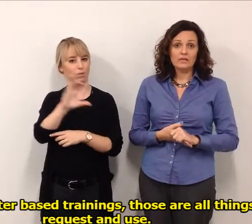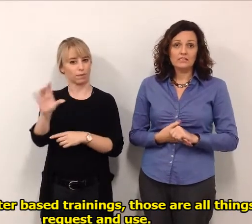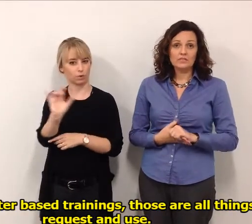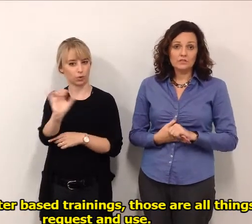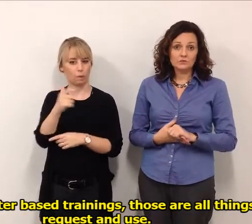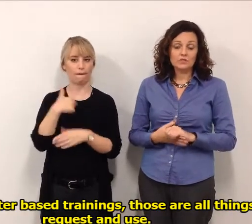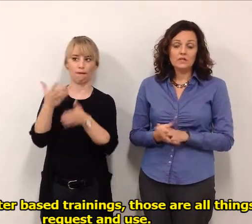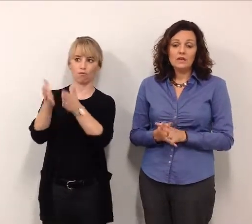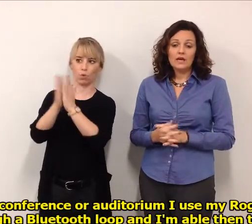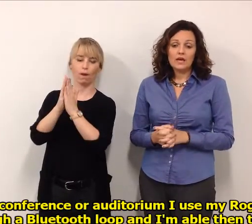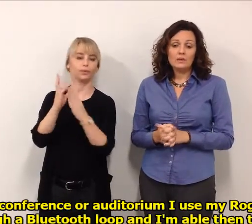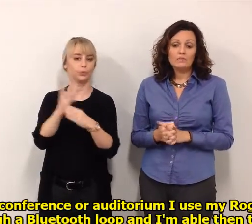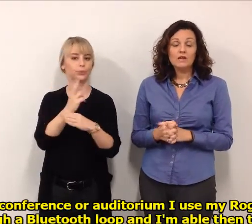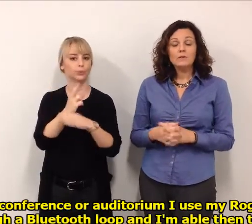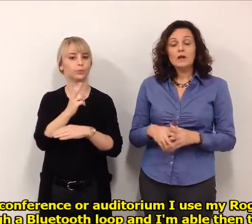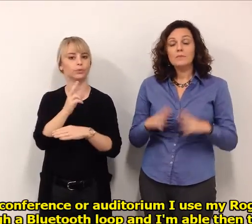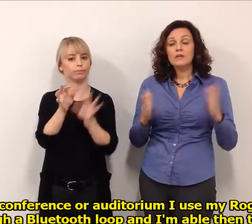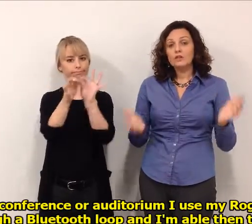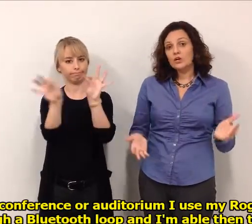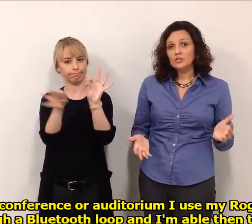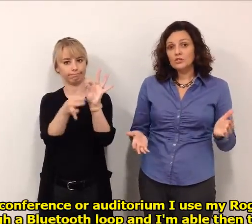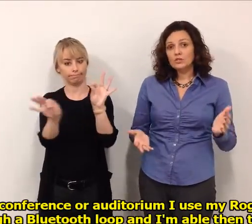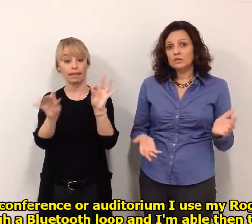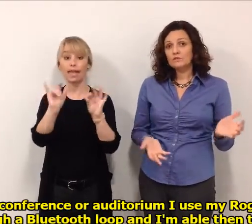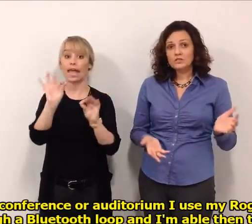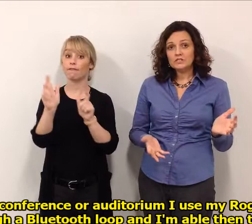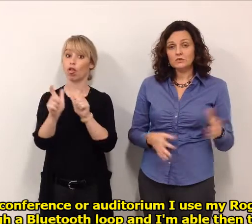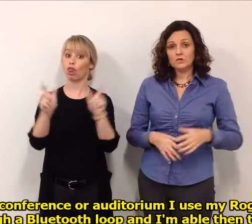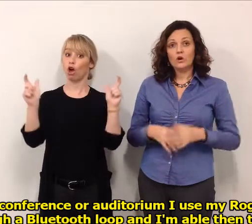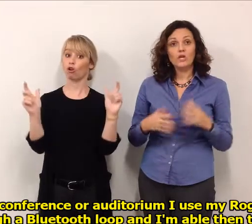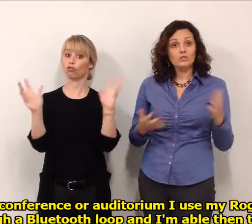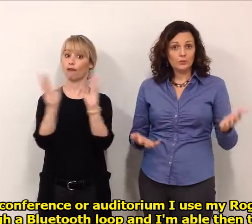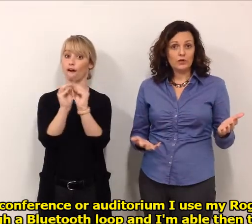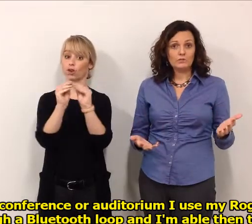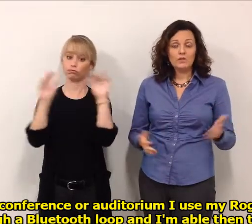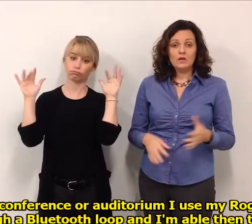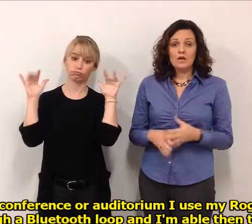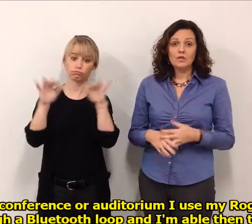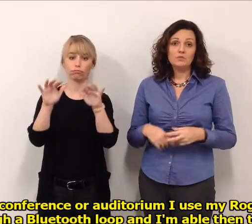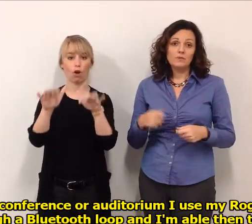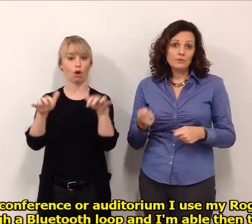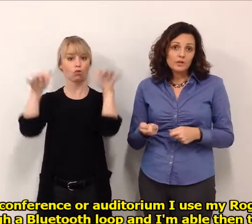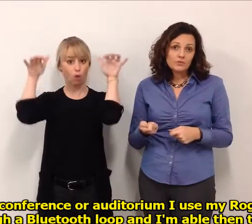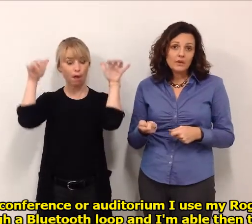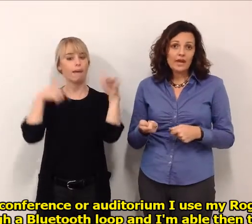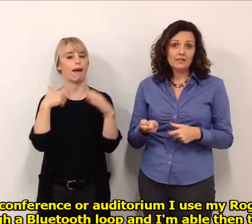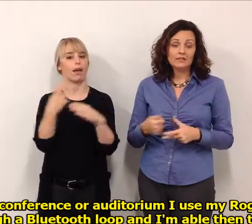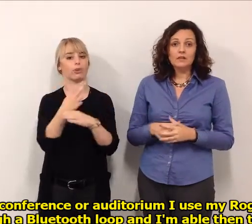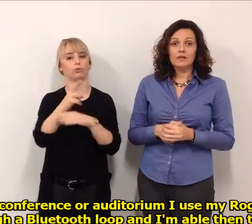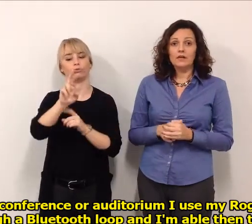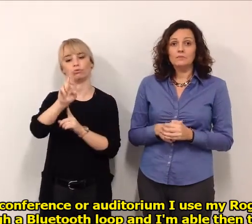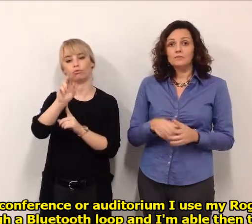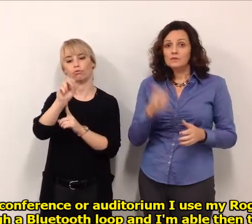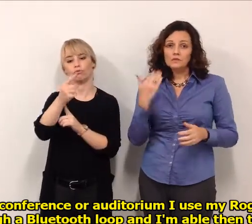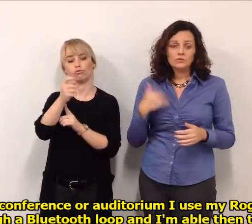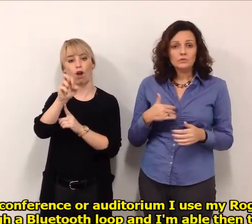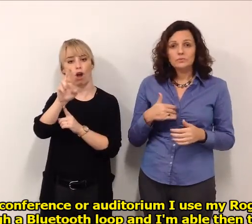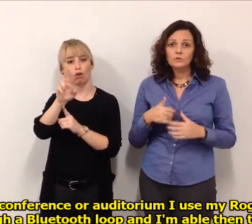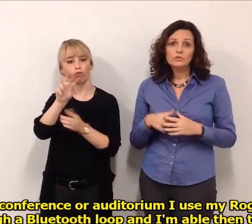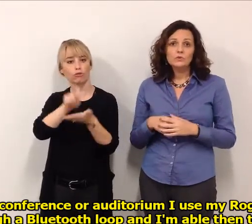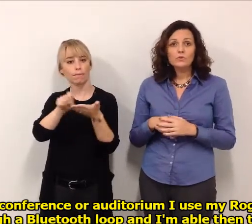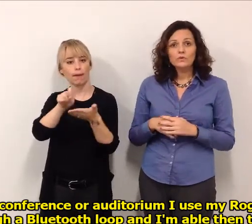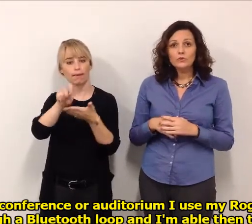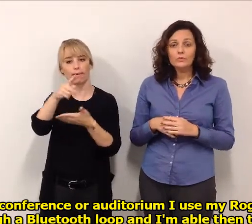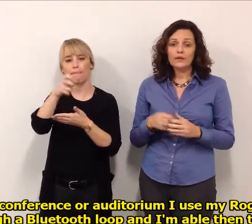I request and use. If I'm in a large conference or auditorium, I use my Roger pen. It's